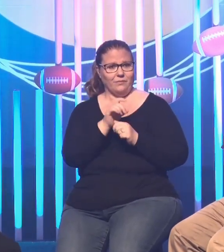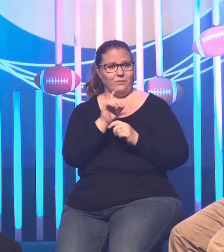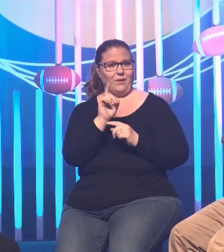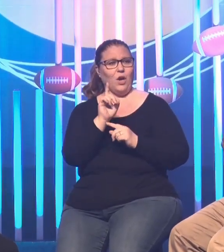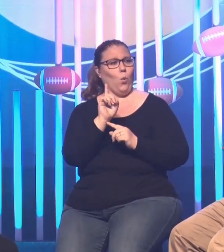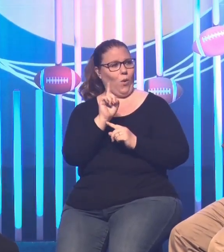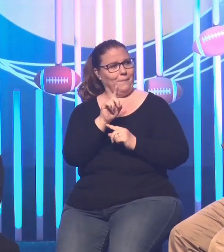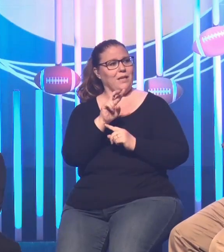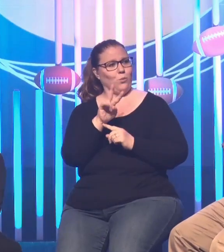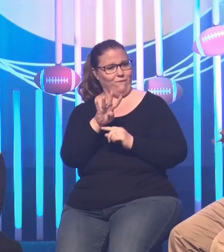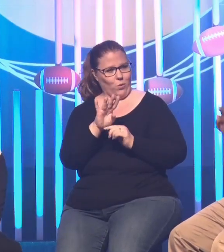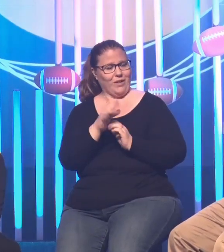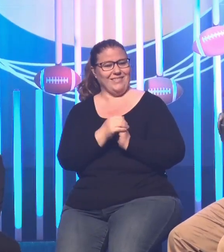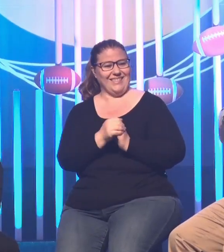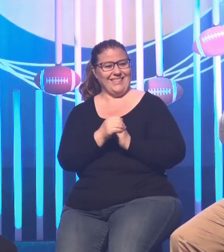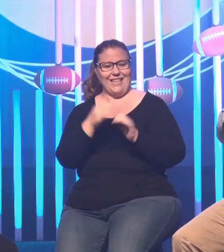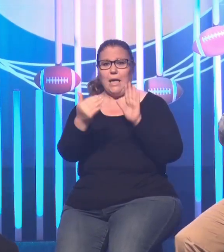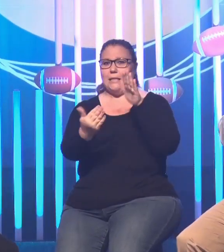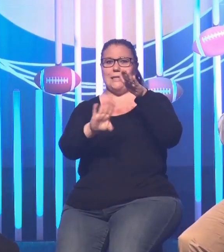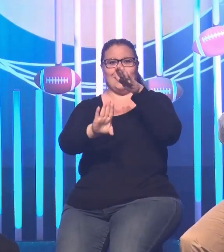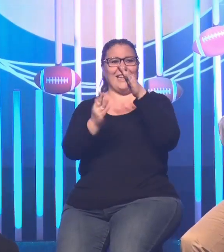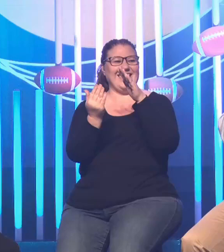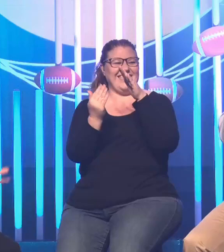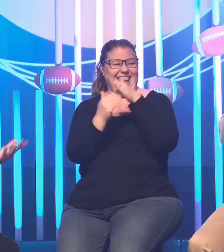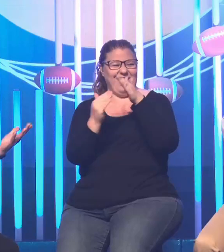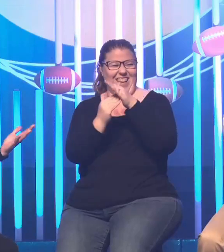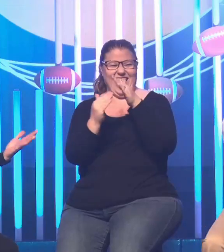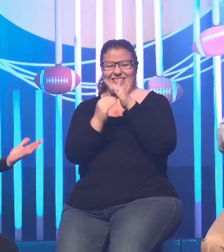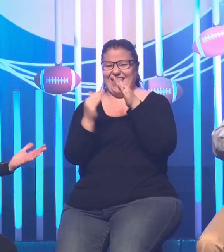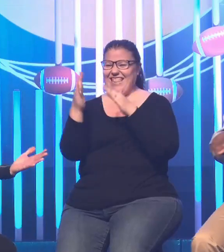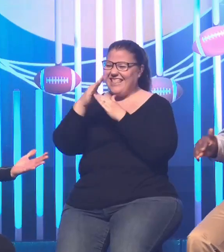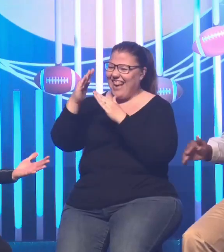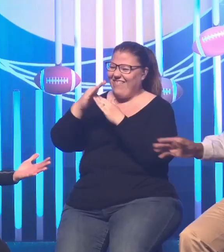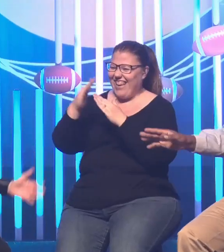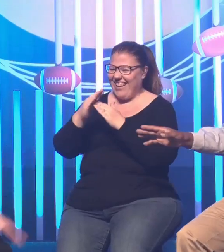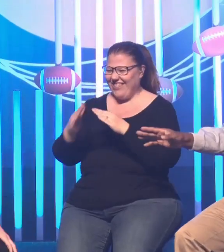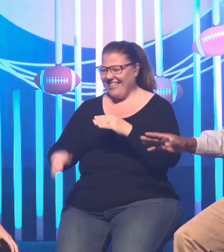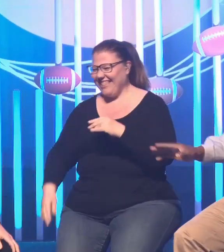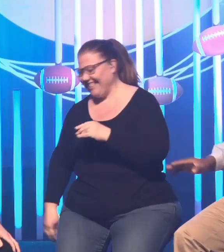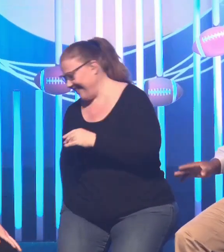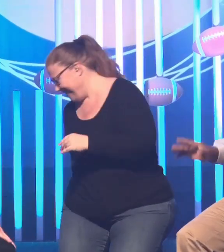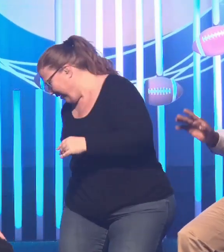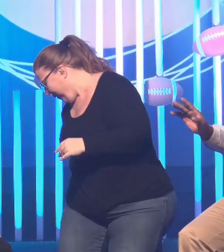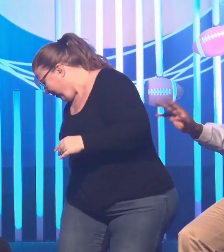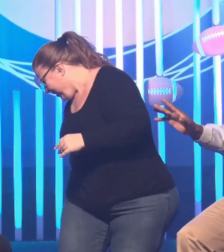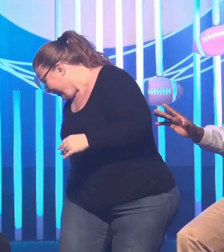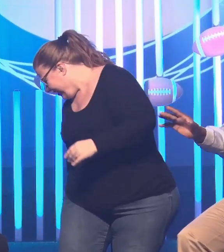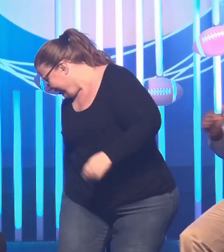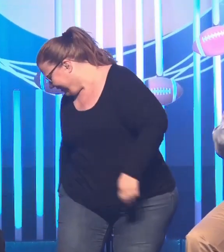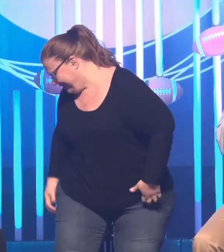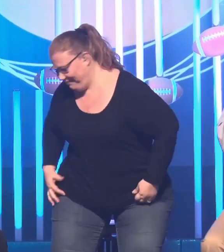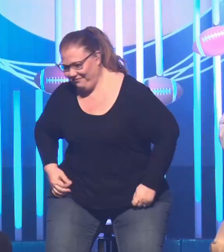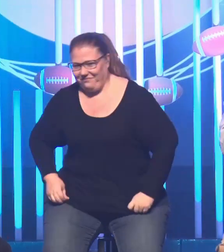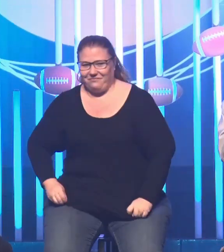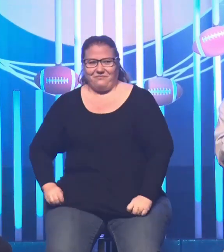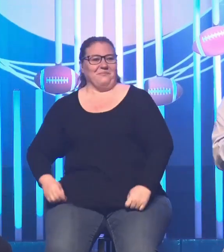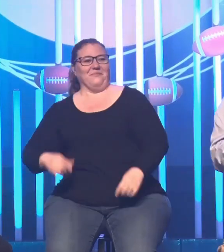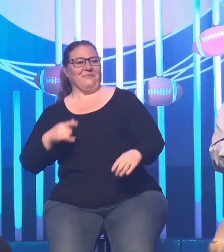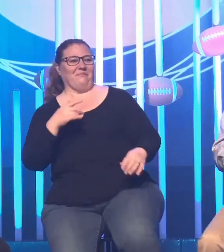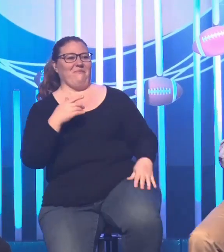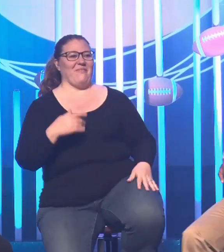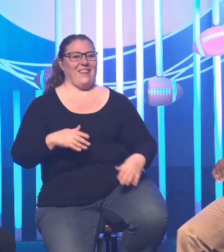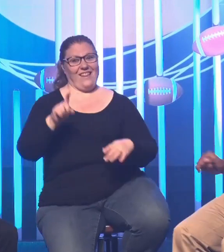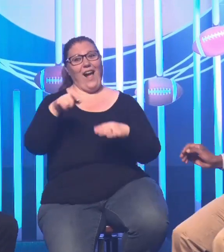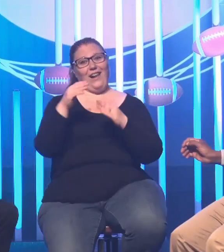here. Yes. All right. So time out. Oh, I haven't even gotten to the question. No, okay, good. No, I know you. Time out. I need